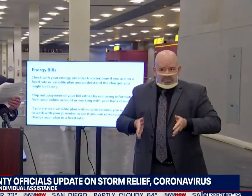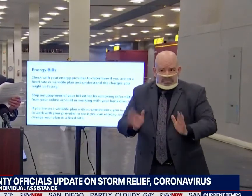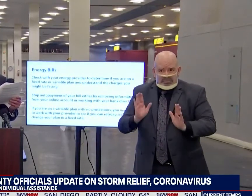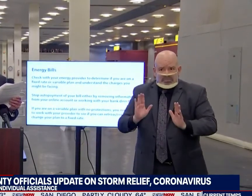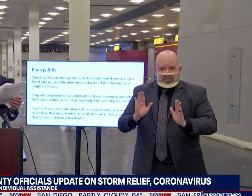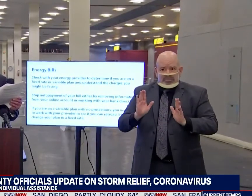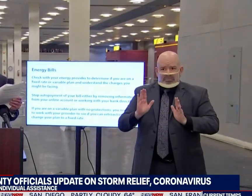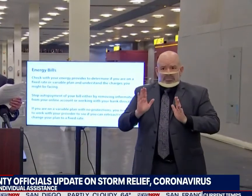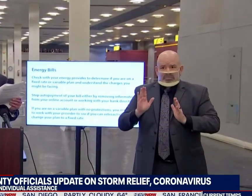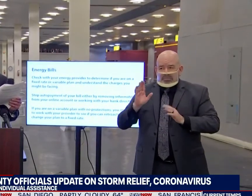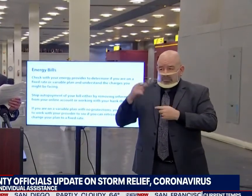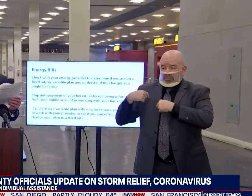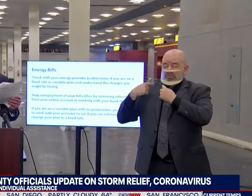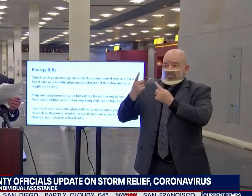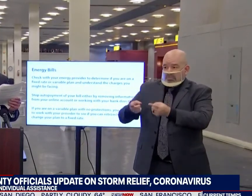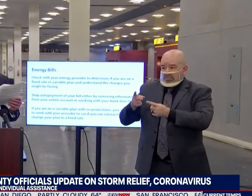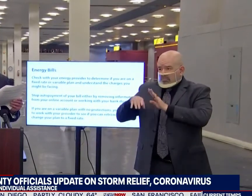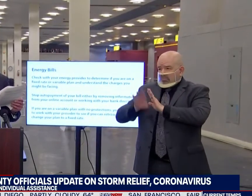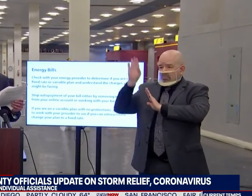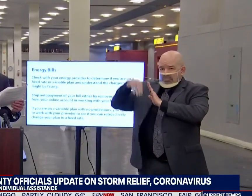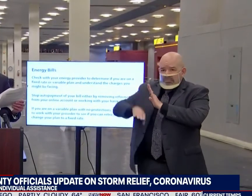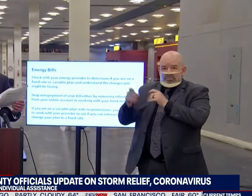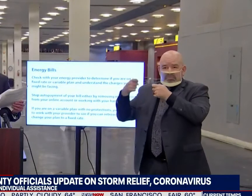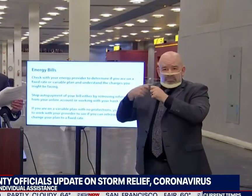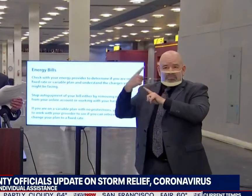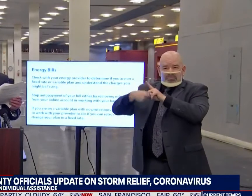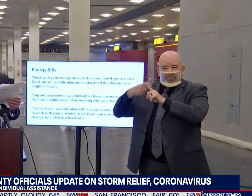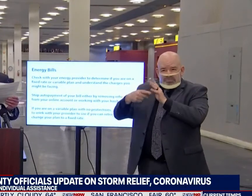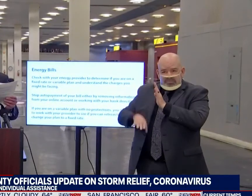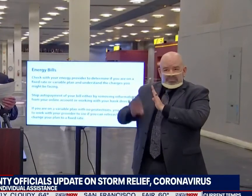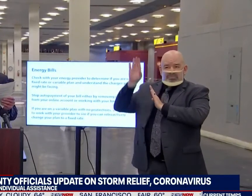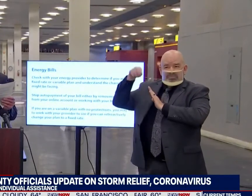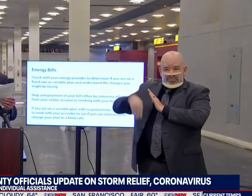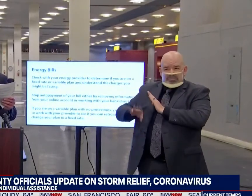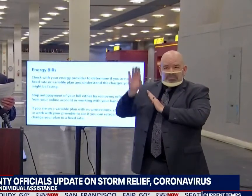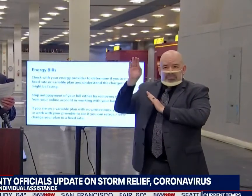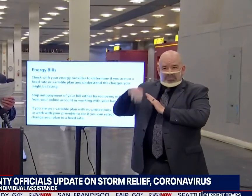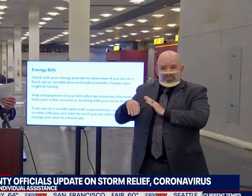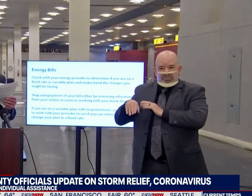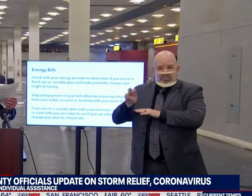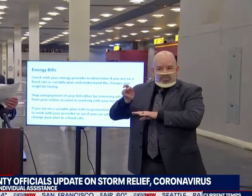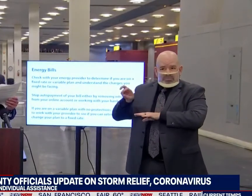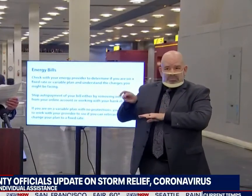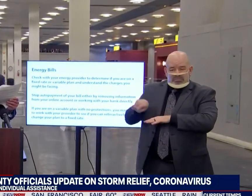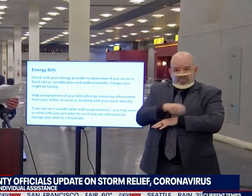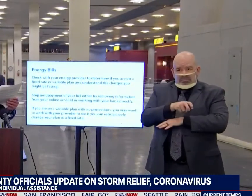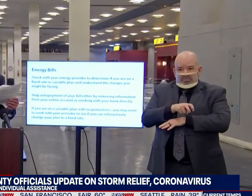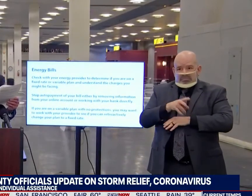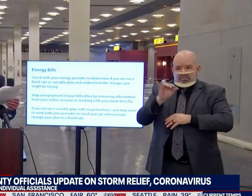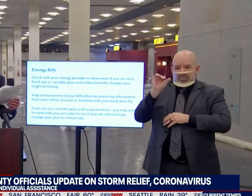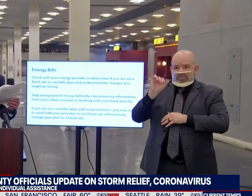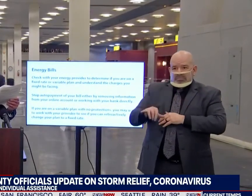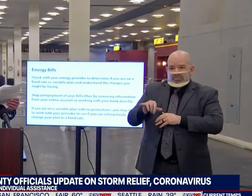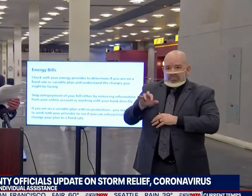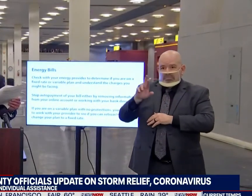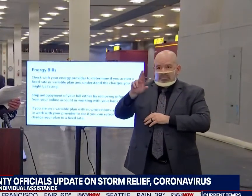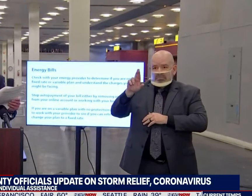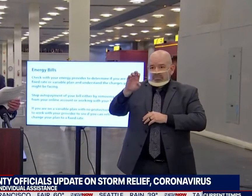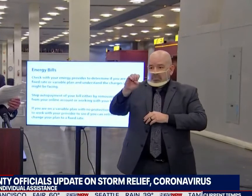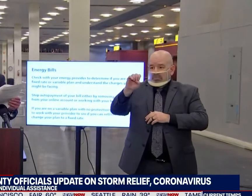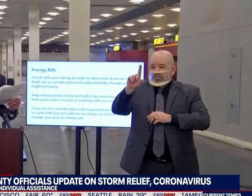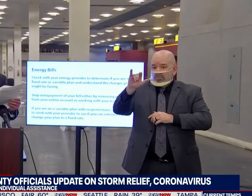to the beginning of the billing cycle to a fixed rate plan. Reliant is one of those providers that has offered that